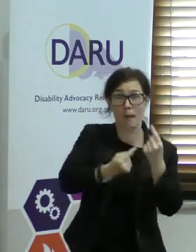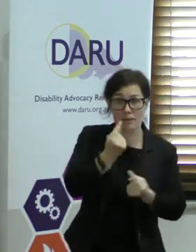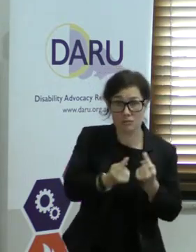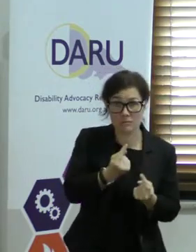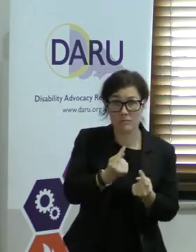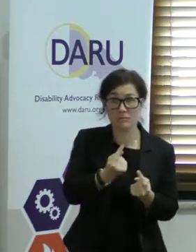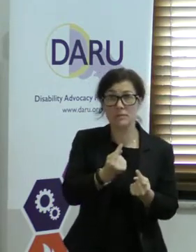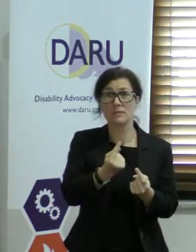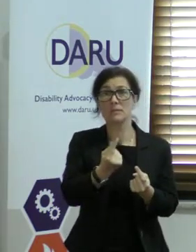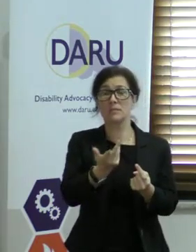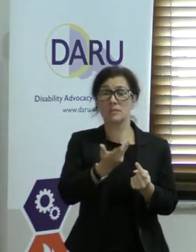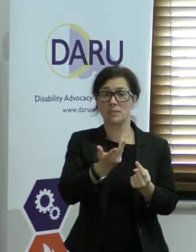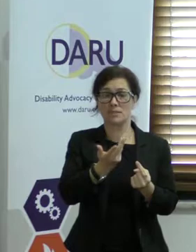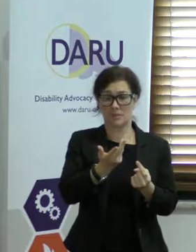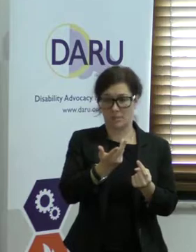to